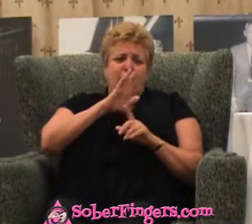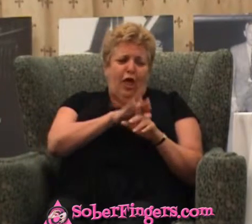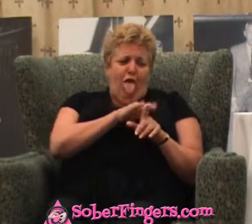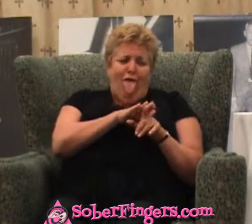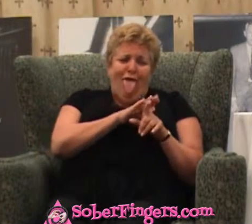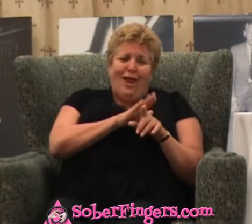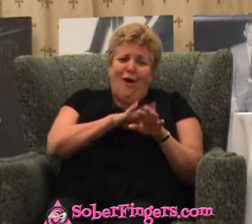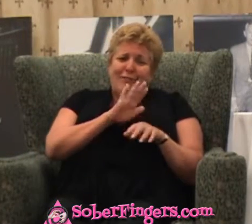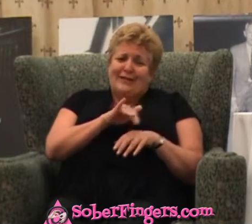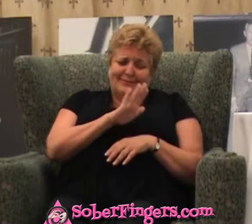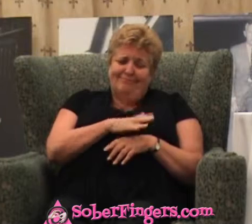dog.